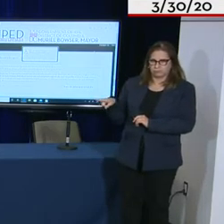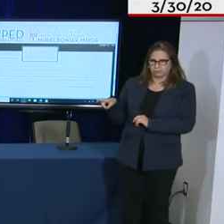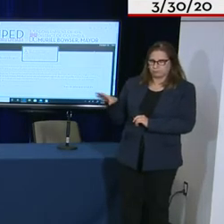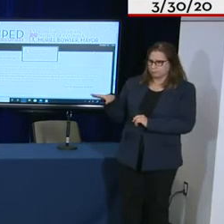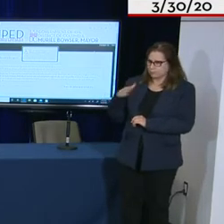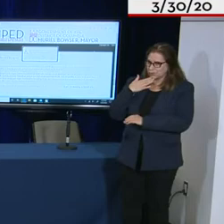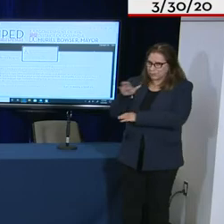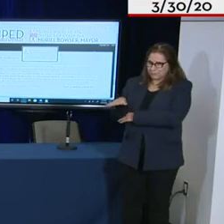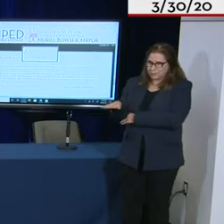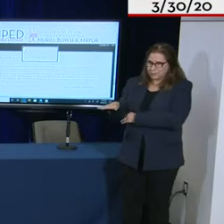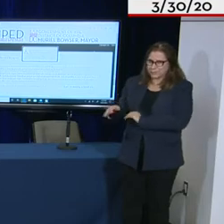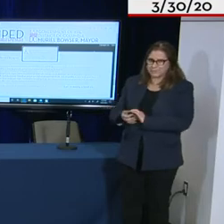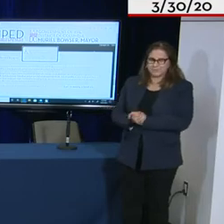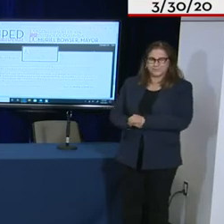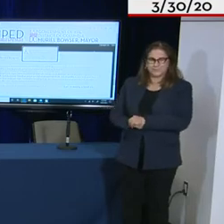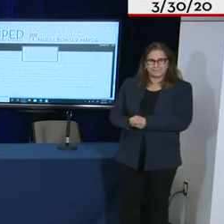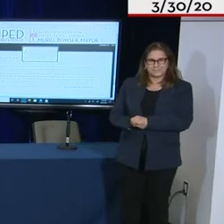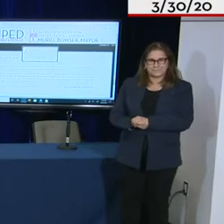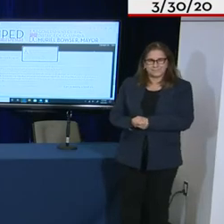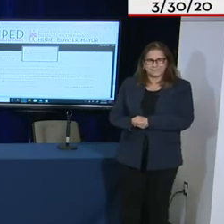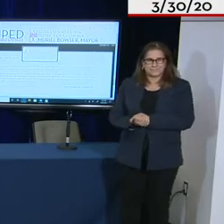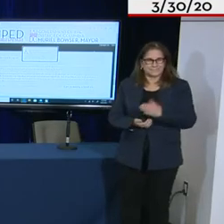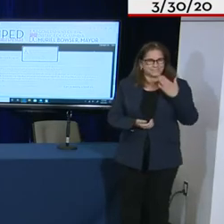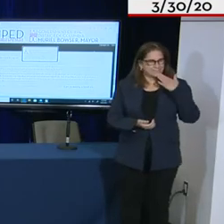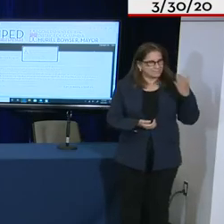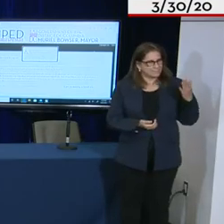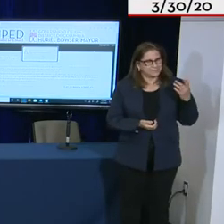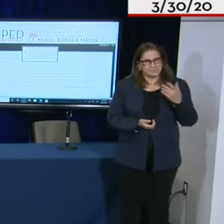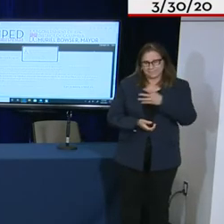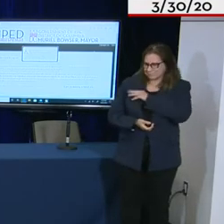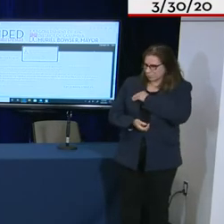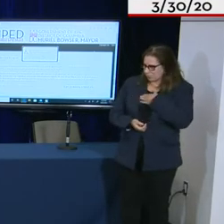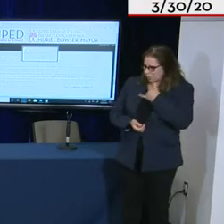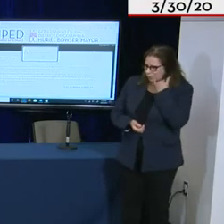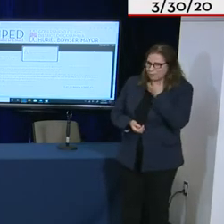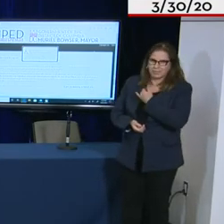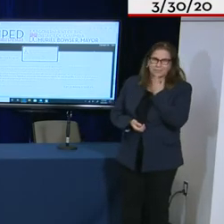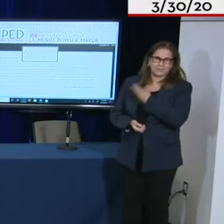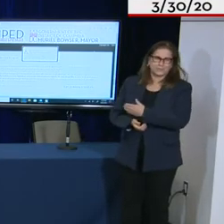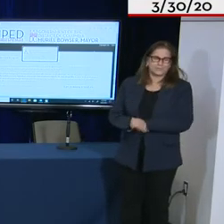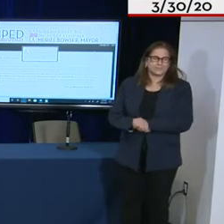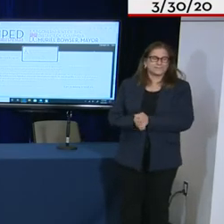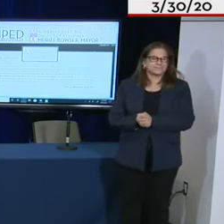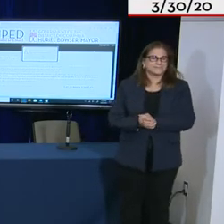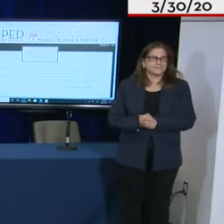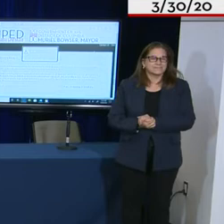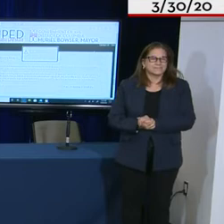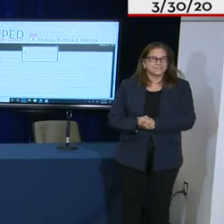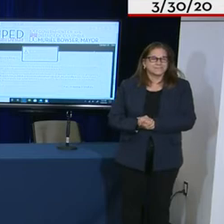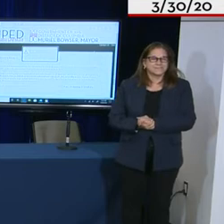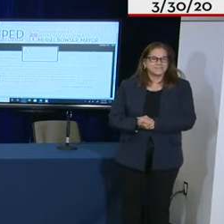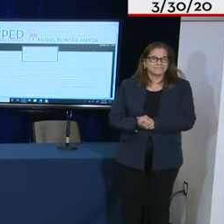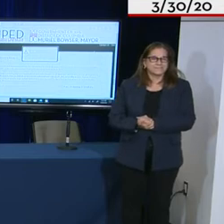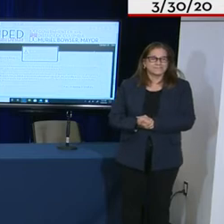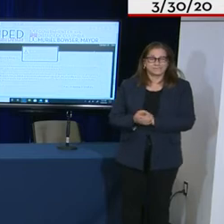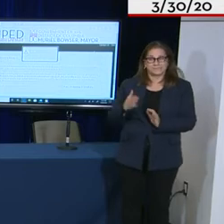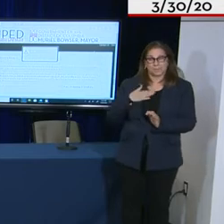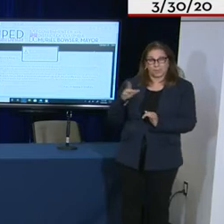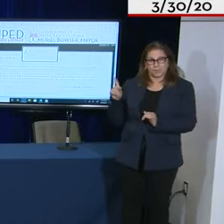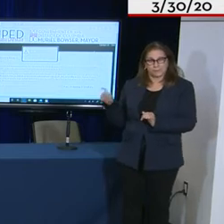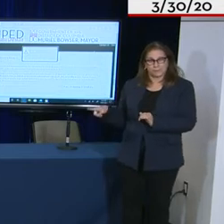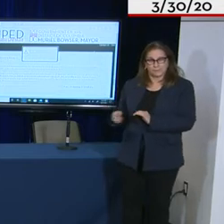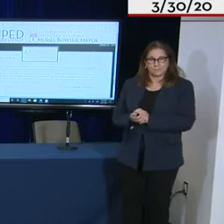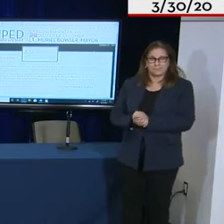Good afternoon, and thank you for taking my call. I really appreciate this forum. My question was in terms of the